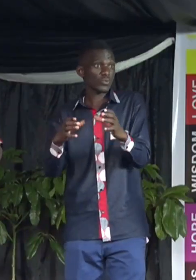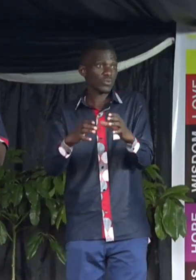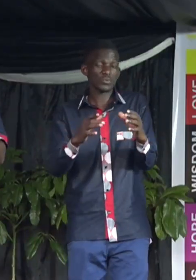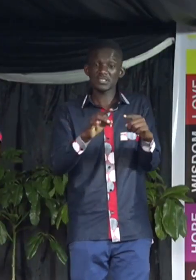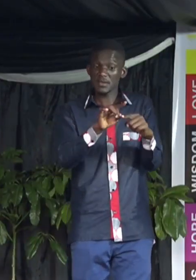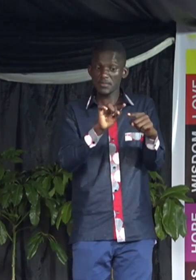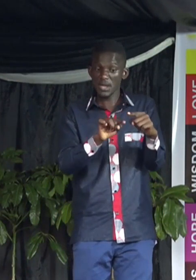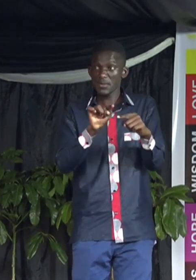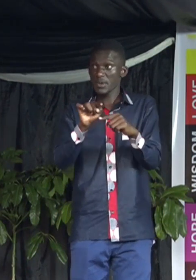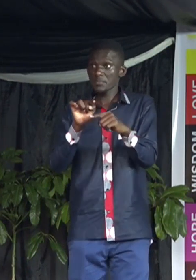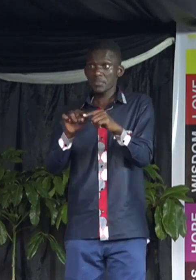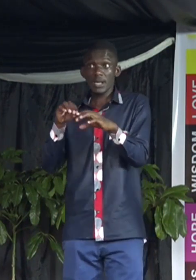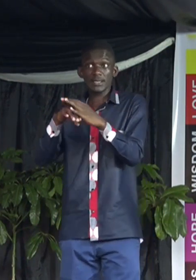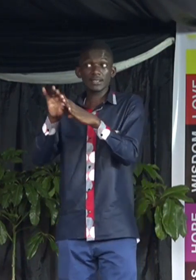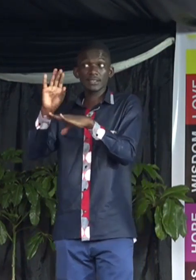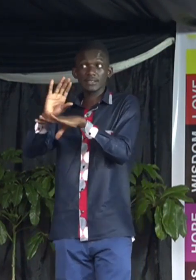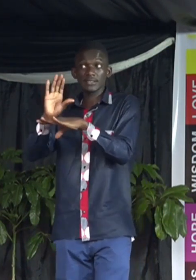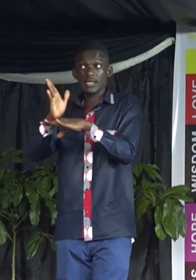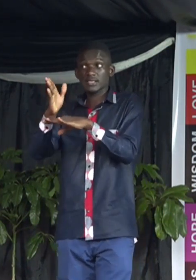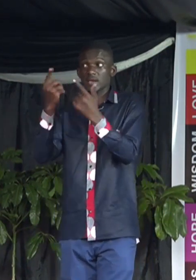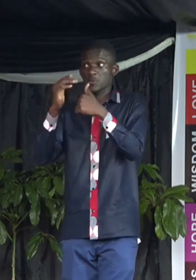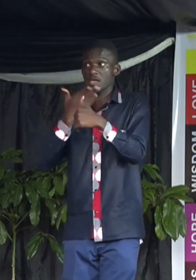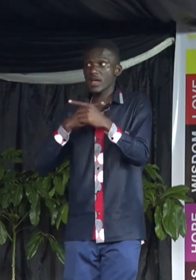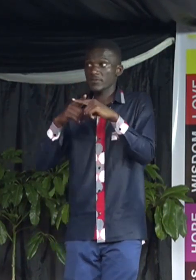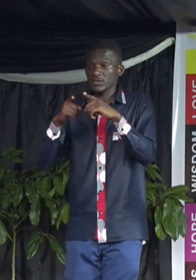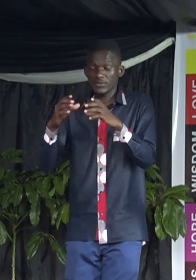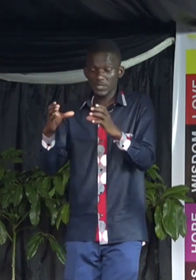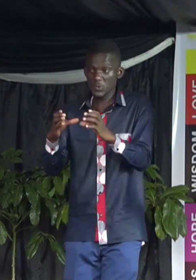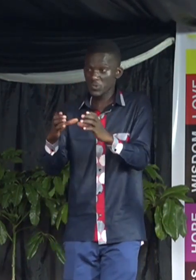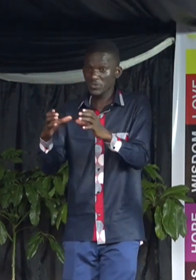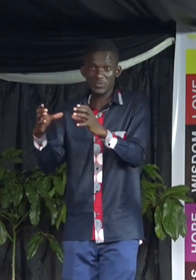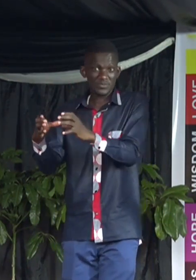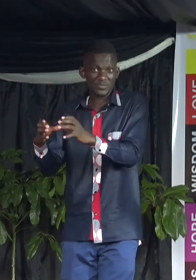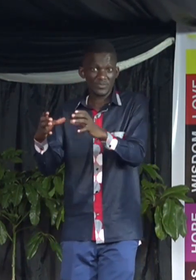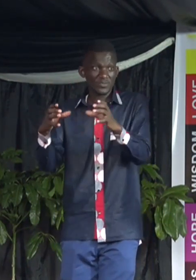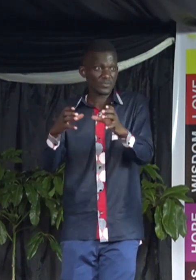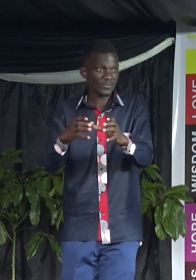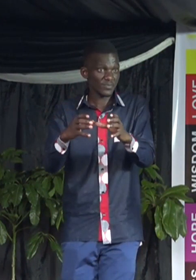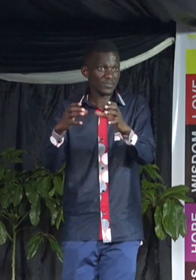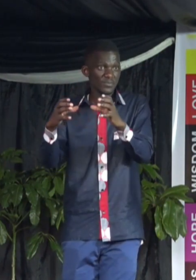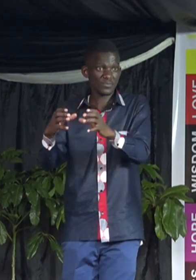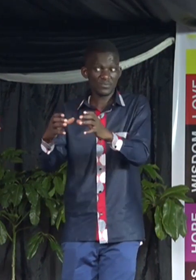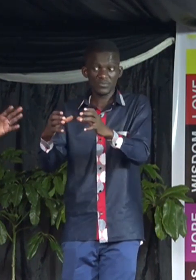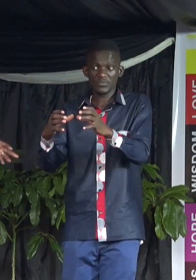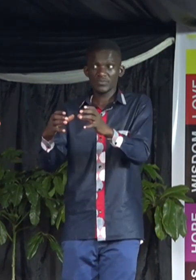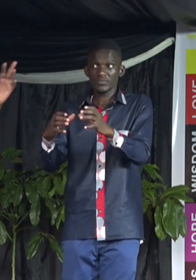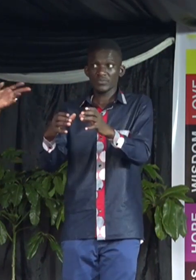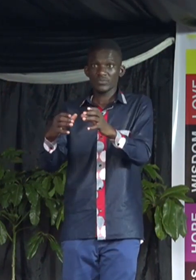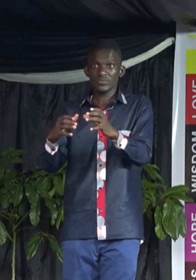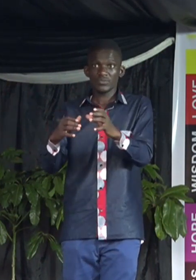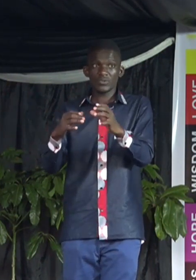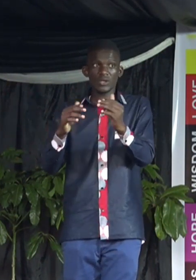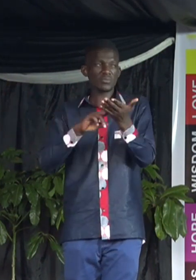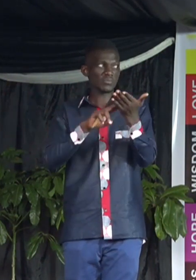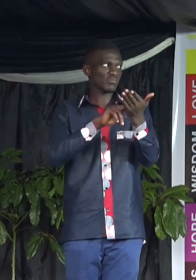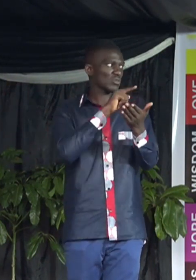yawula munokola. Omanyimu church mwetu verano bu grupu. It is in the church where we have such groups. Obuli pro. Na kankoze se mami kwa mami